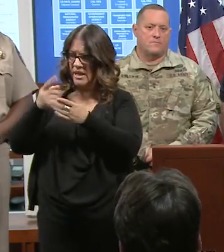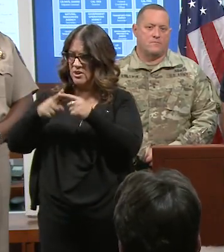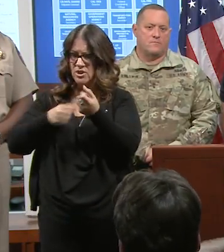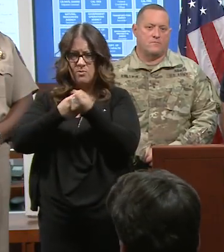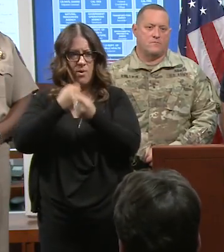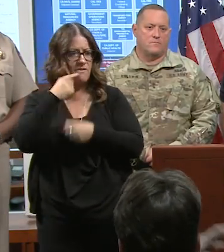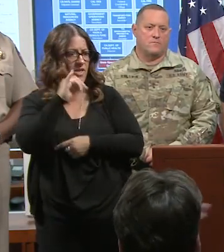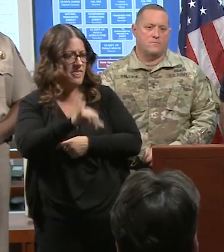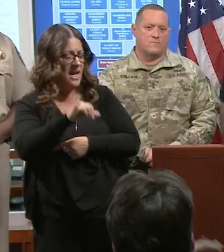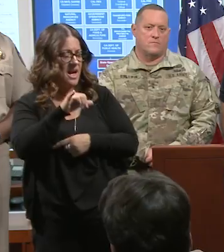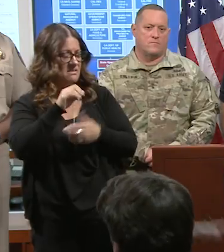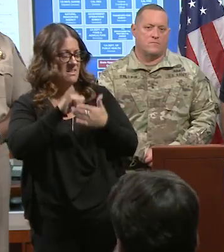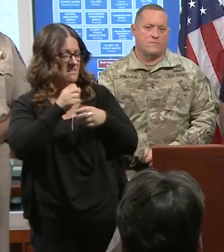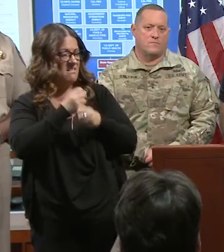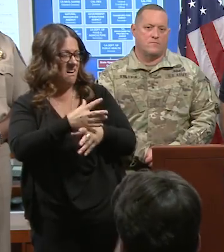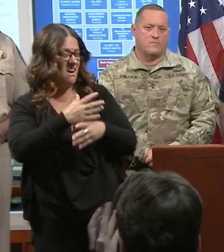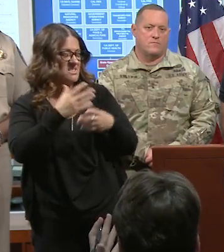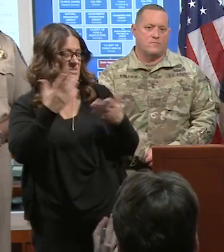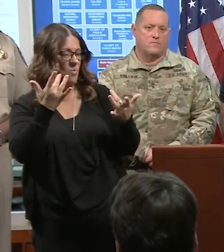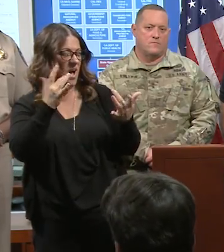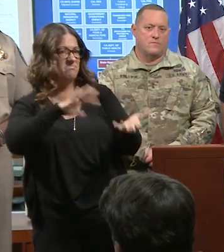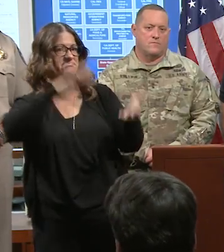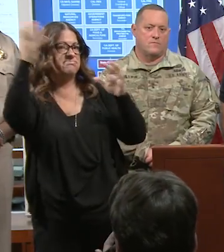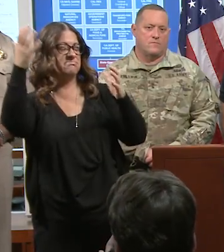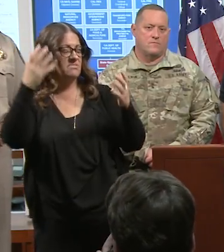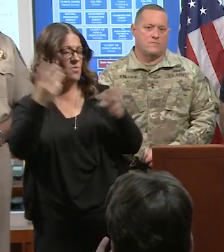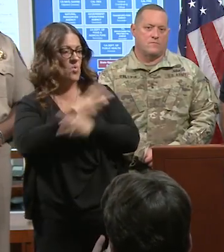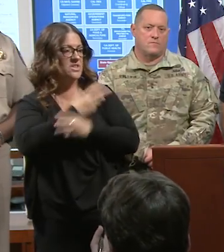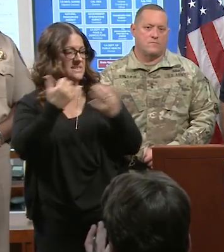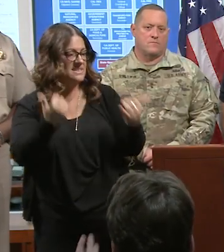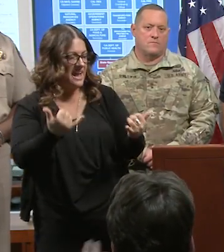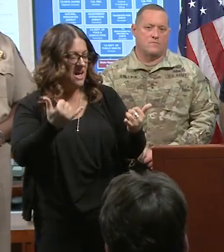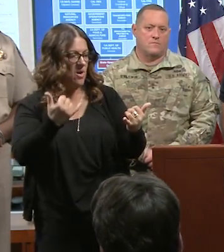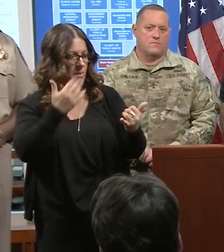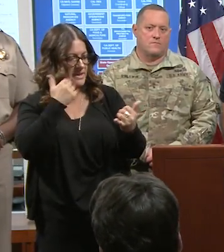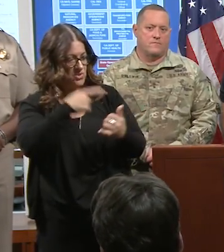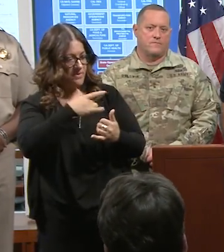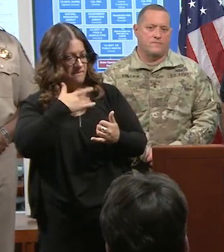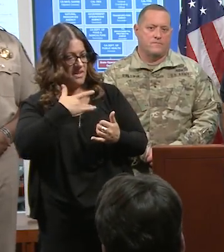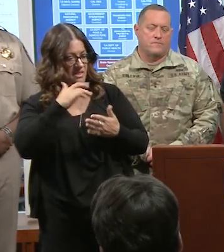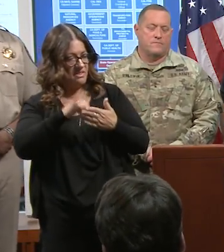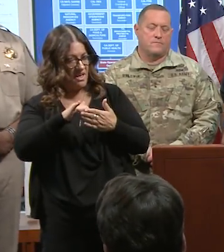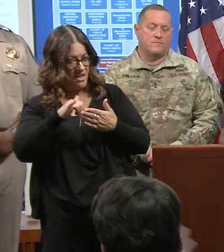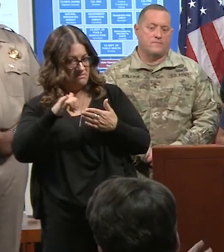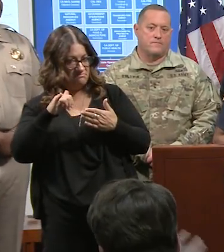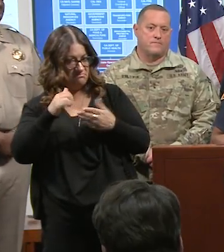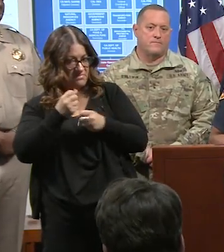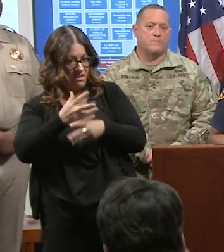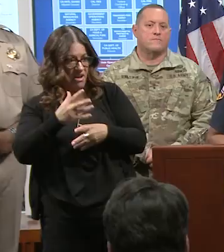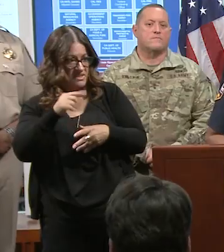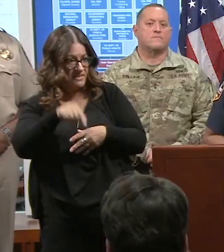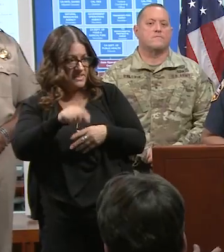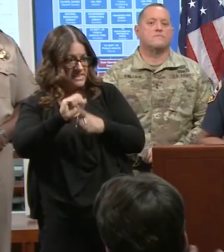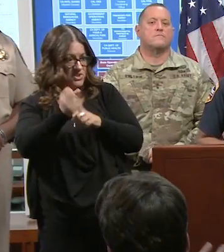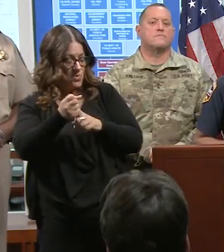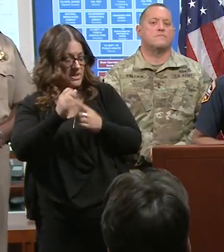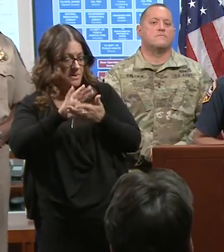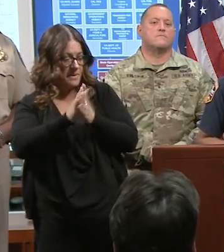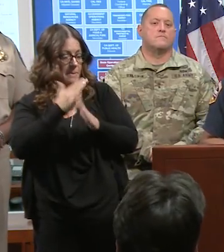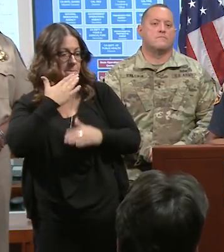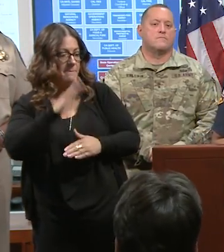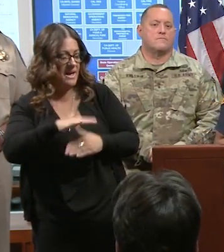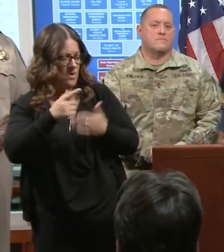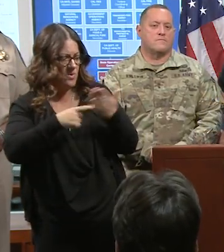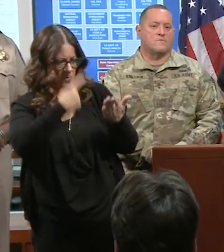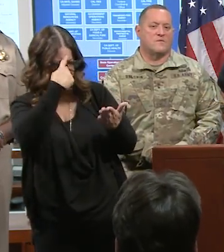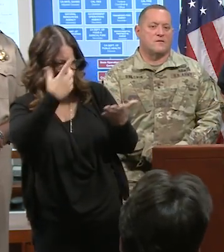we're seeing? Have things diminished in recent years in a way that you think has, why we're seeing